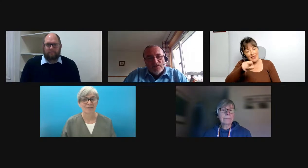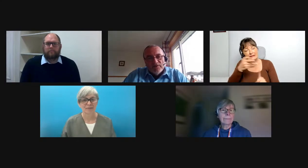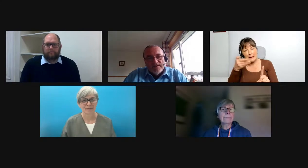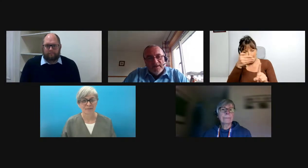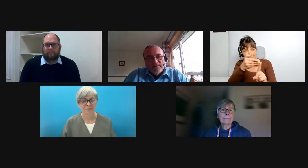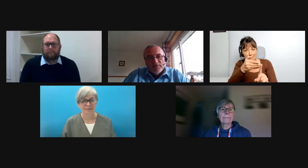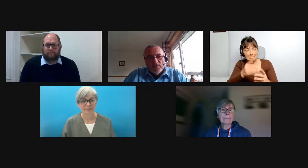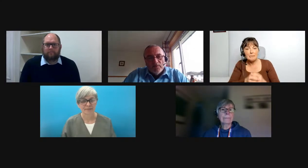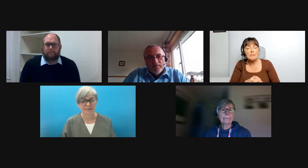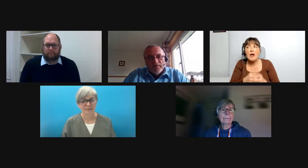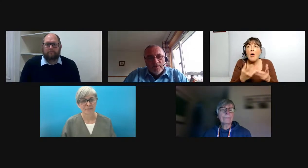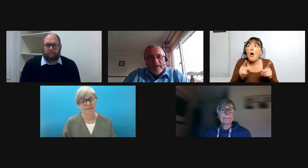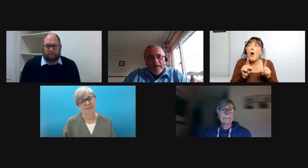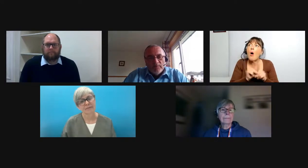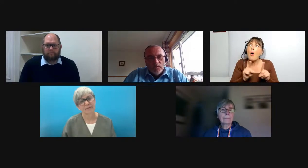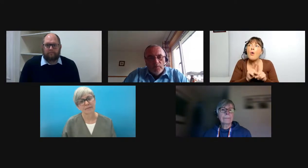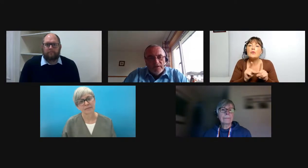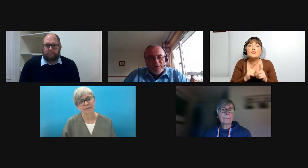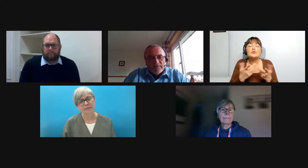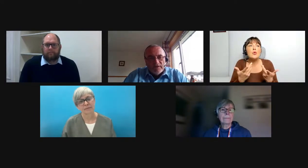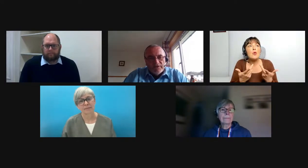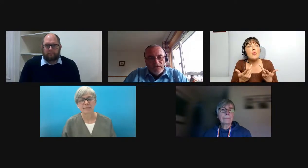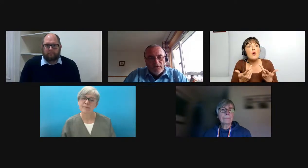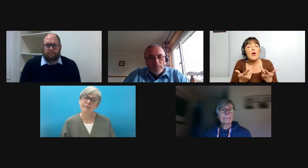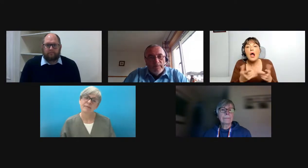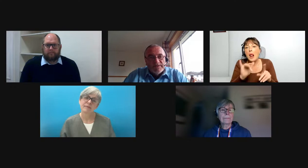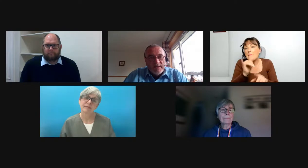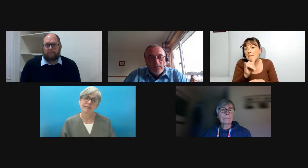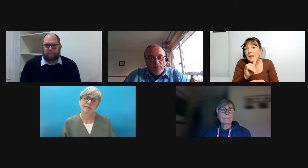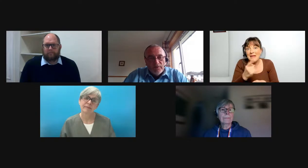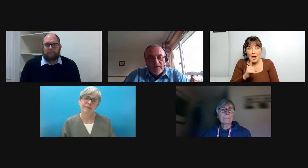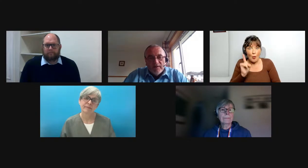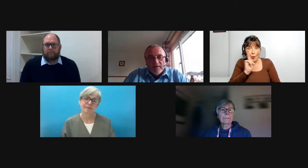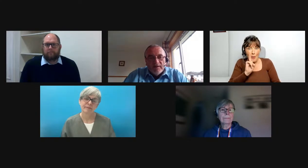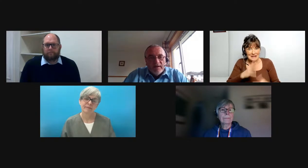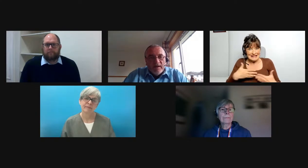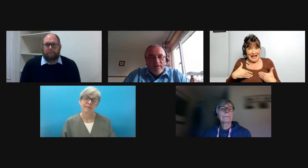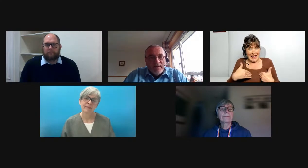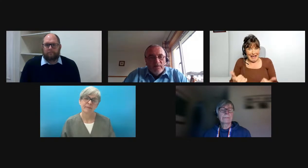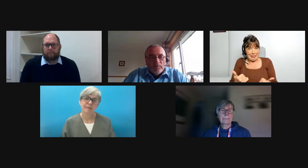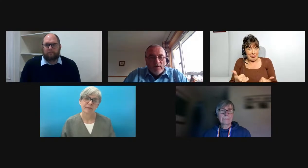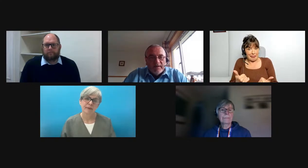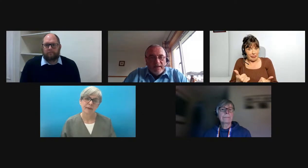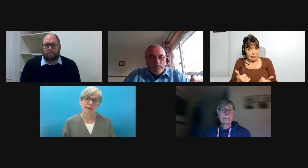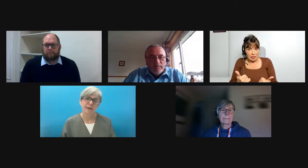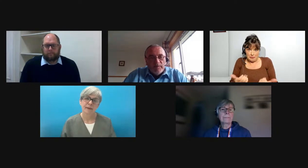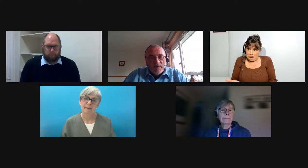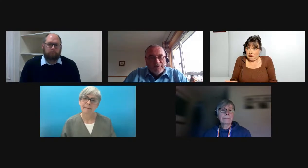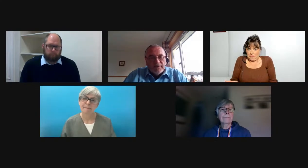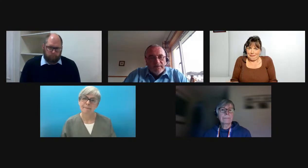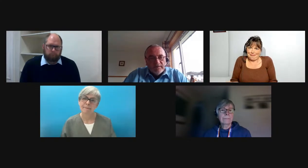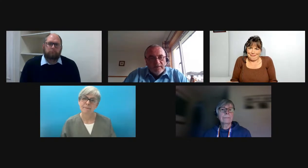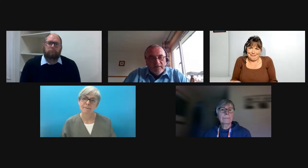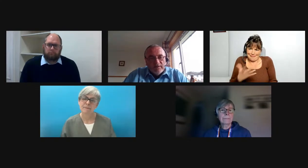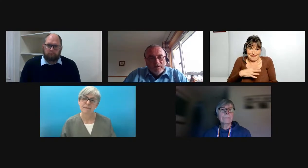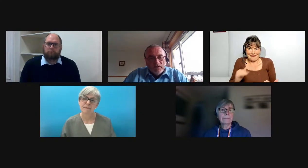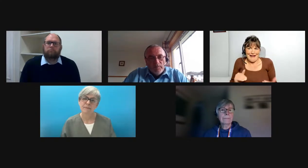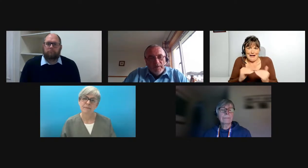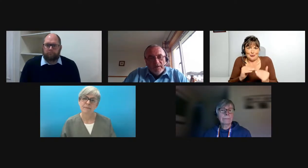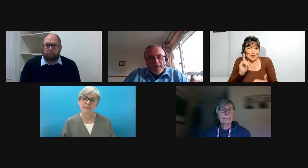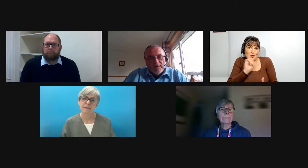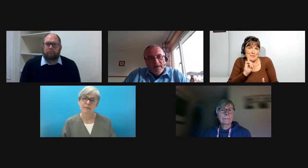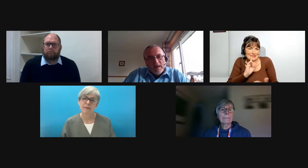and also in terms of where it's relation to women's health, then again we've been matching